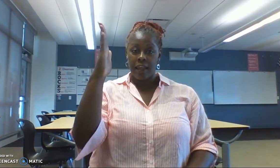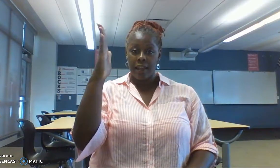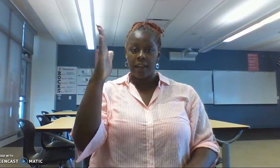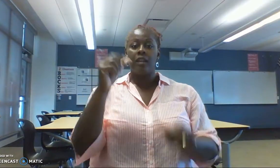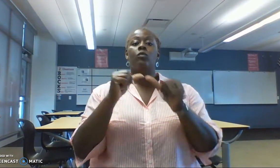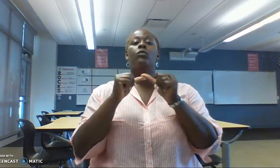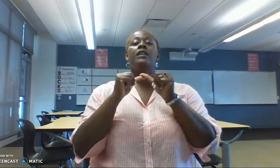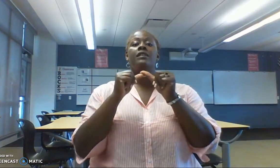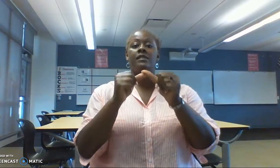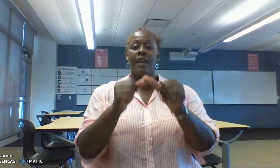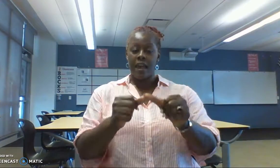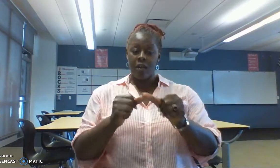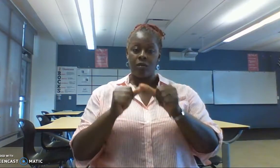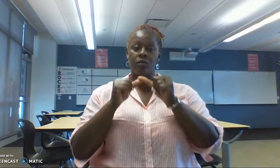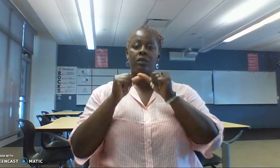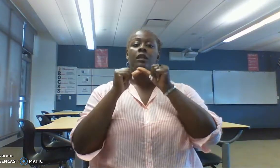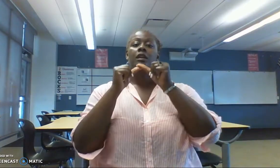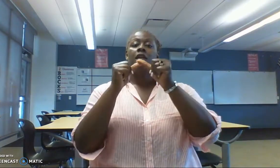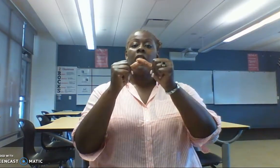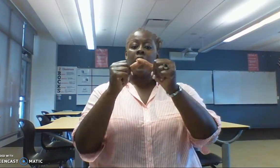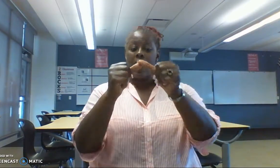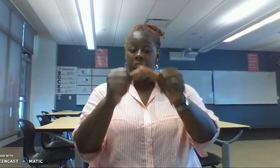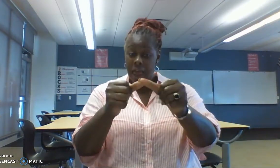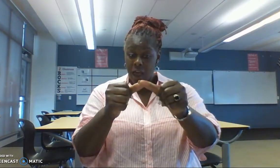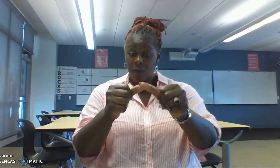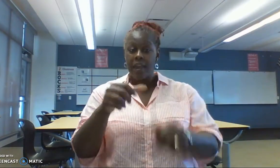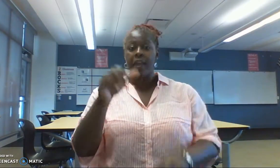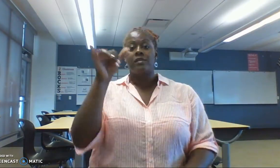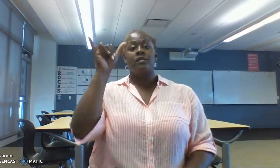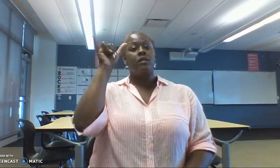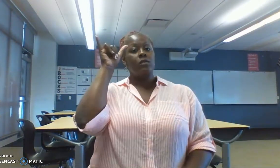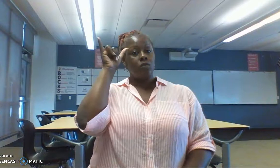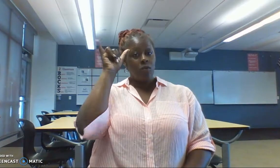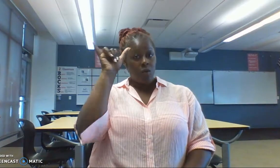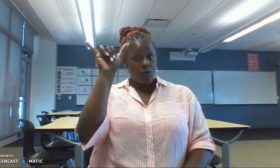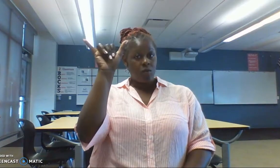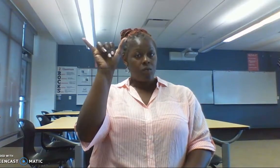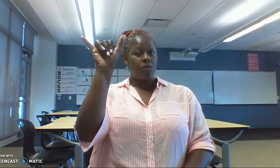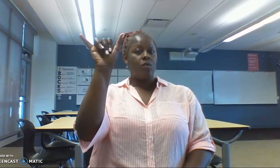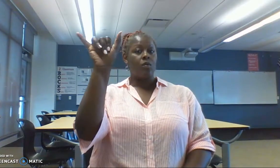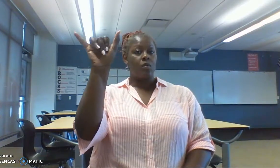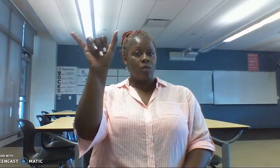Let it resound loud as the rolling